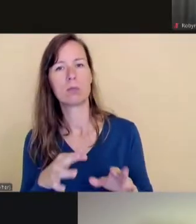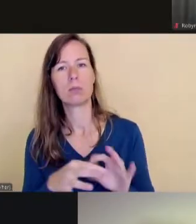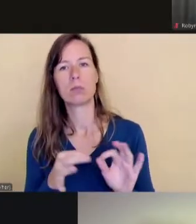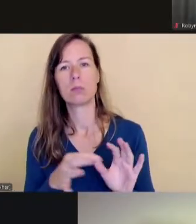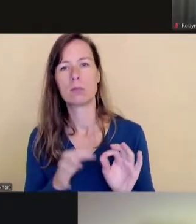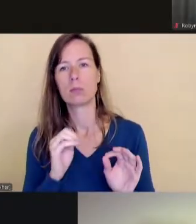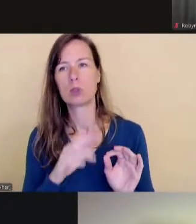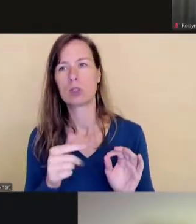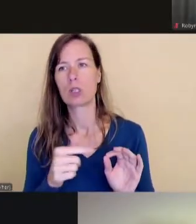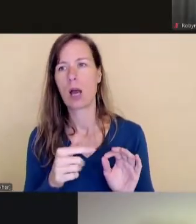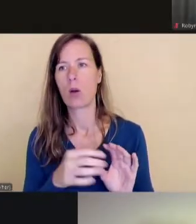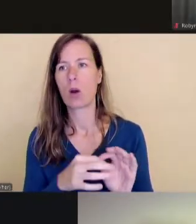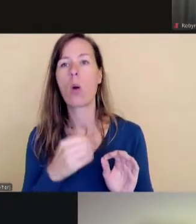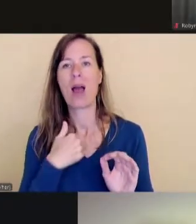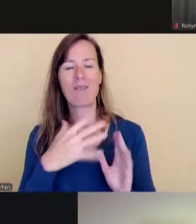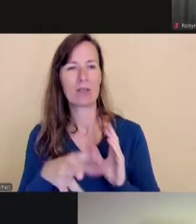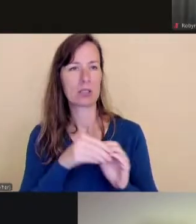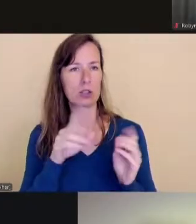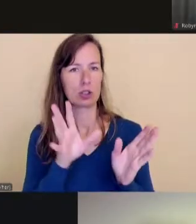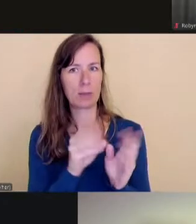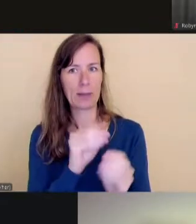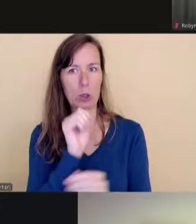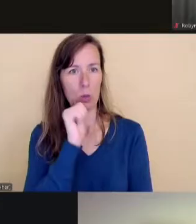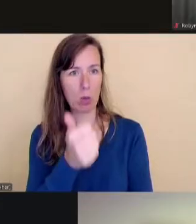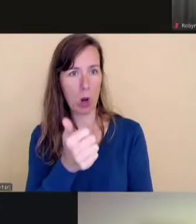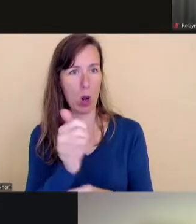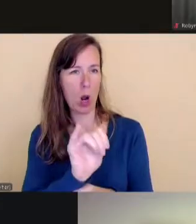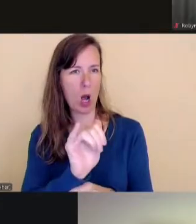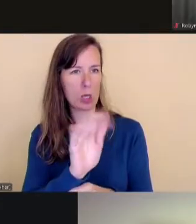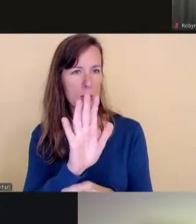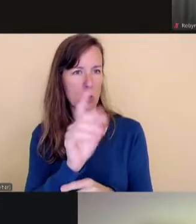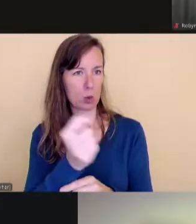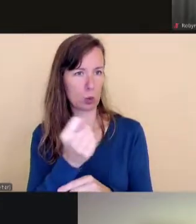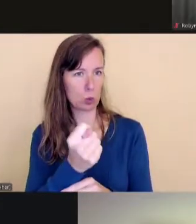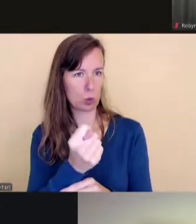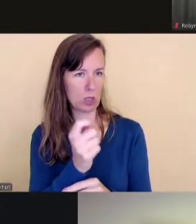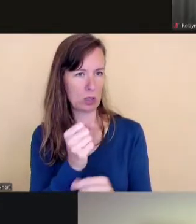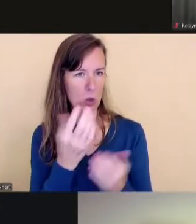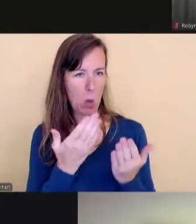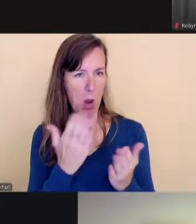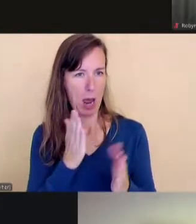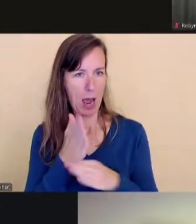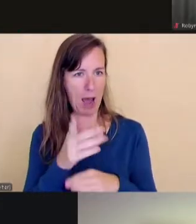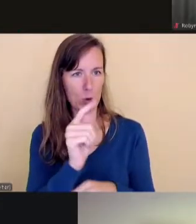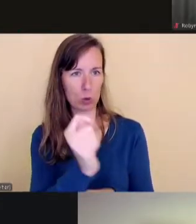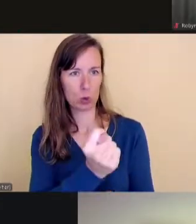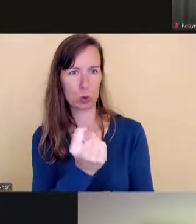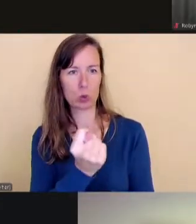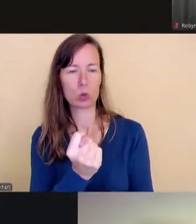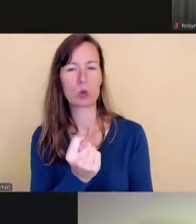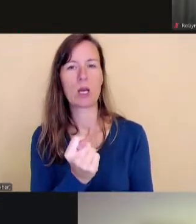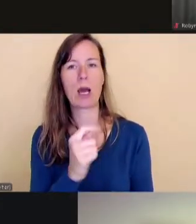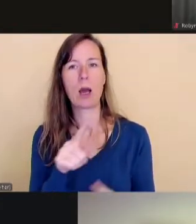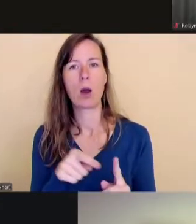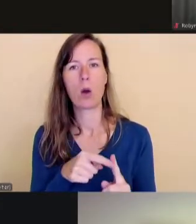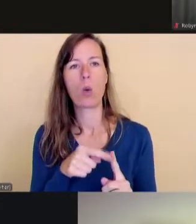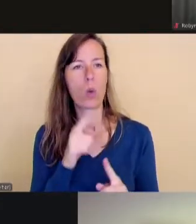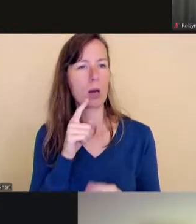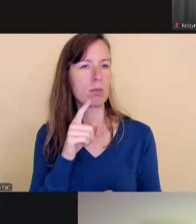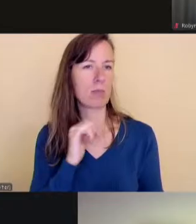Tuesday. So it will probably be after Tuesday when you will hear from me regarding this matter,